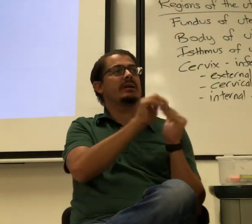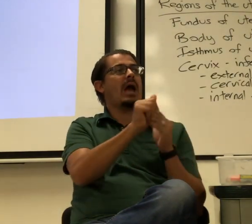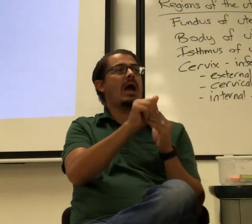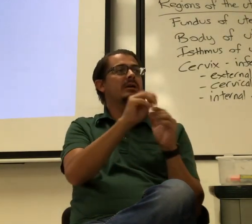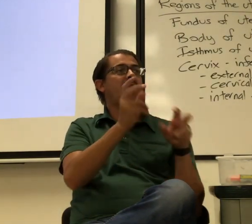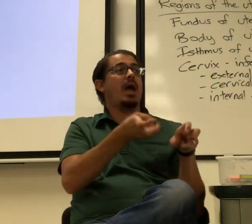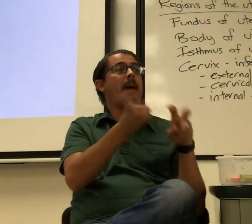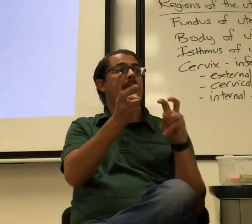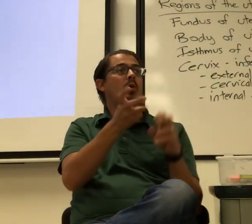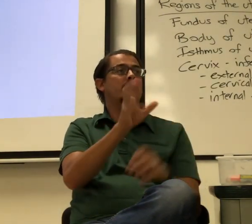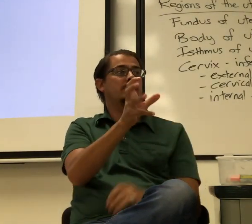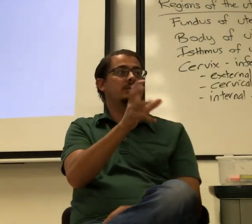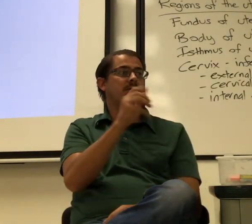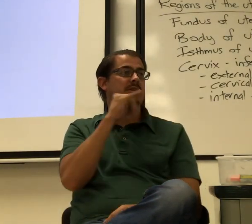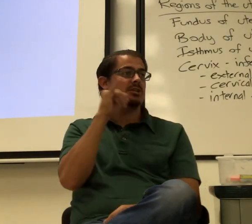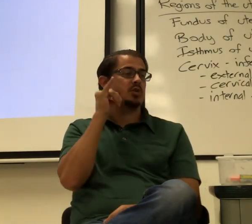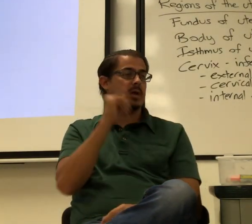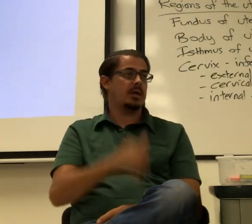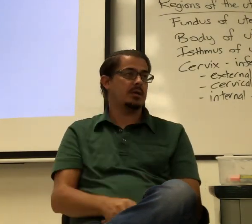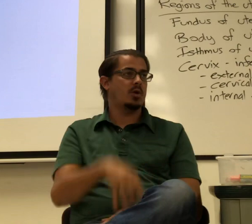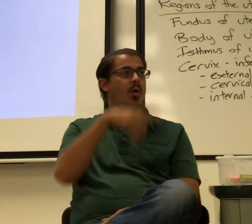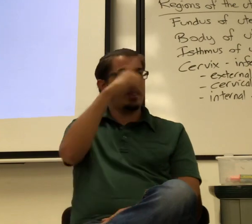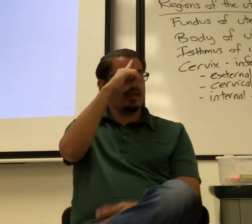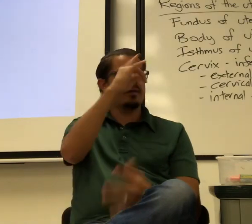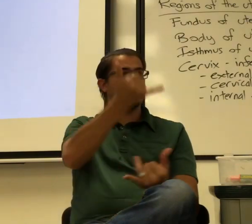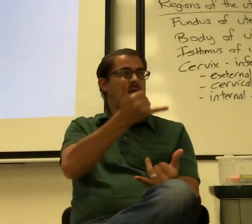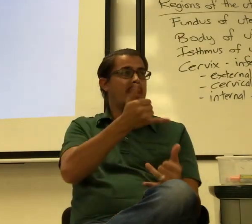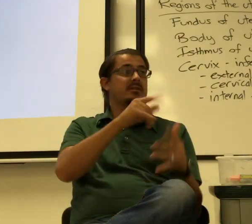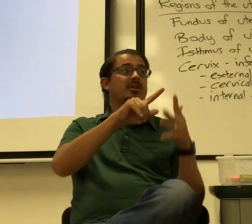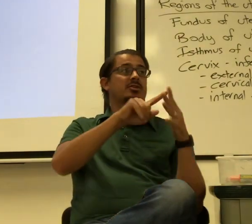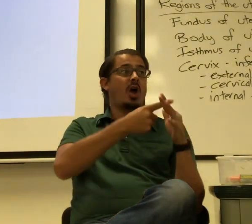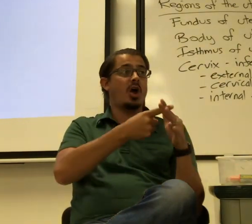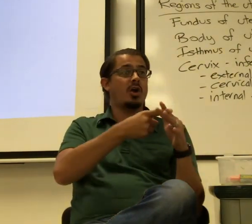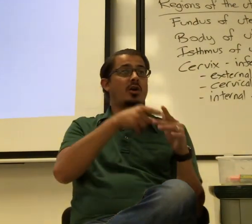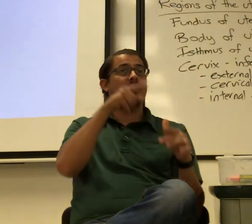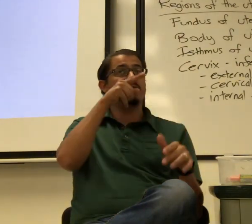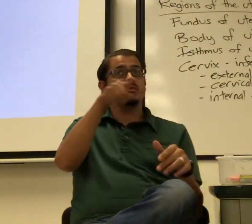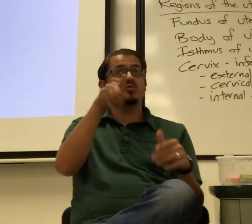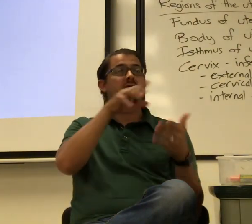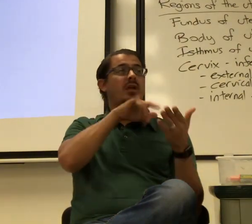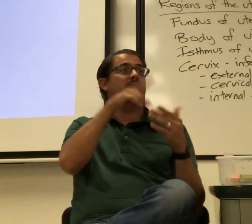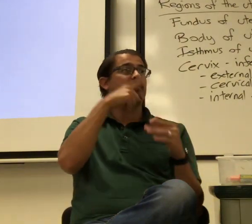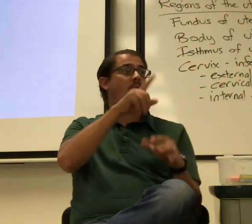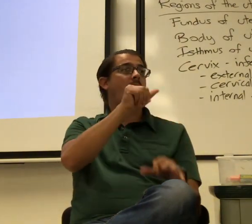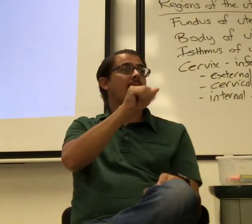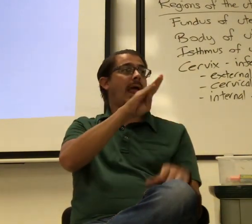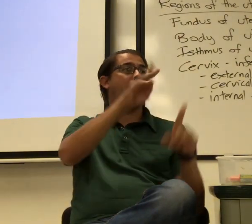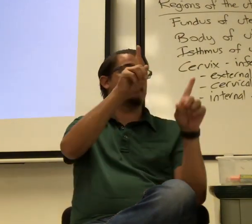So think of today as the start of you studying for the lab practical.